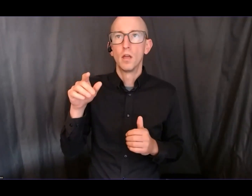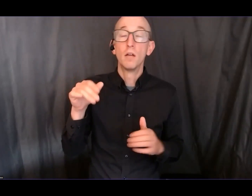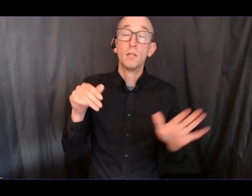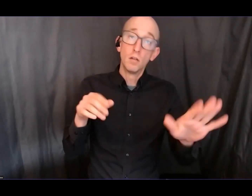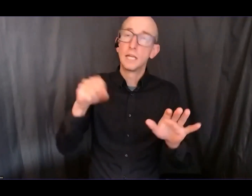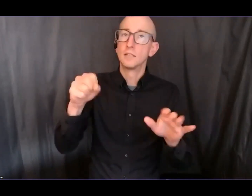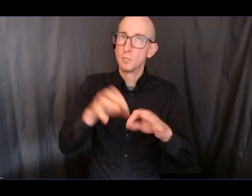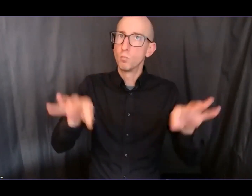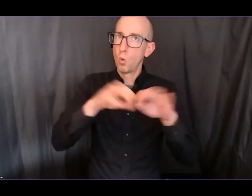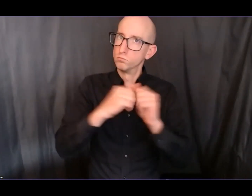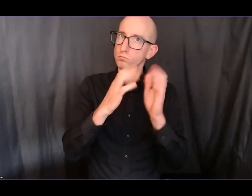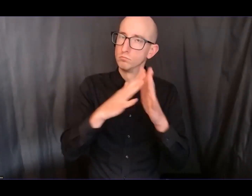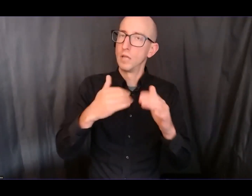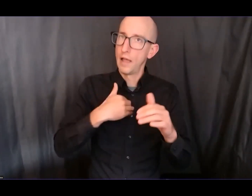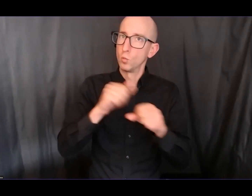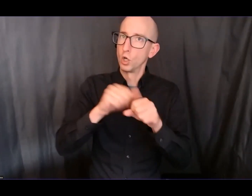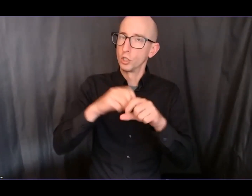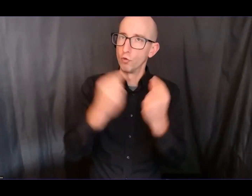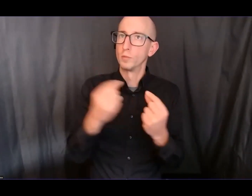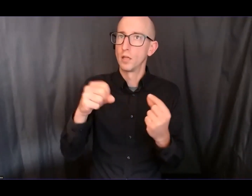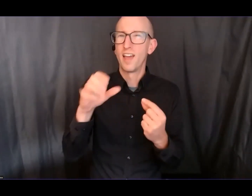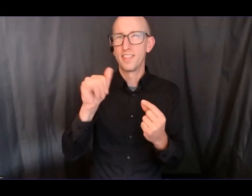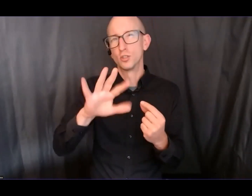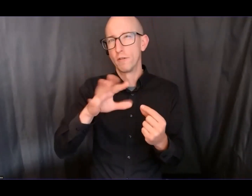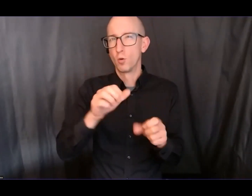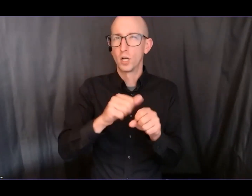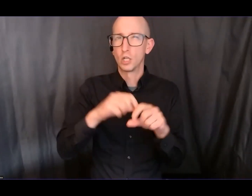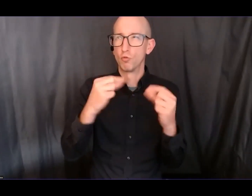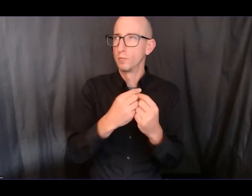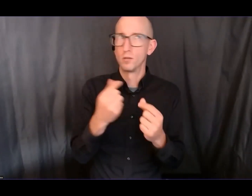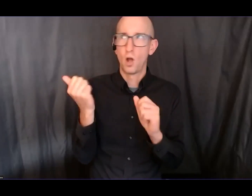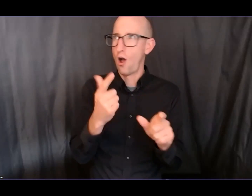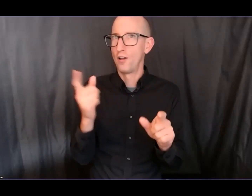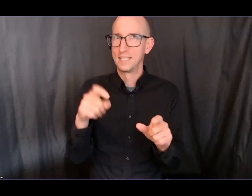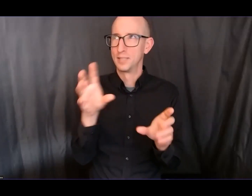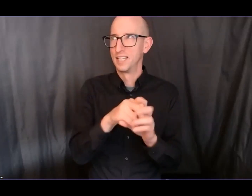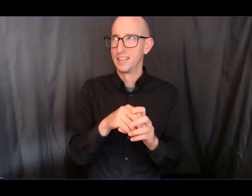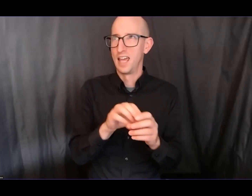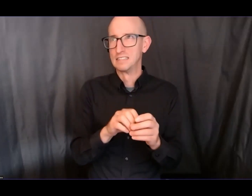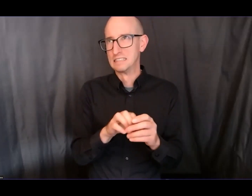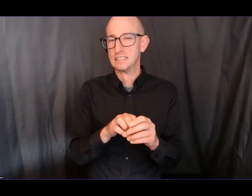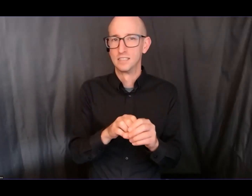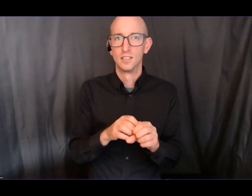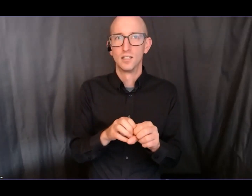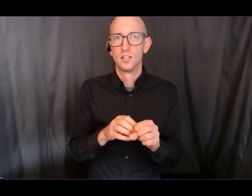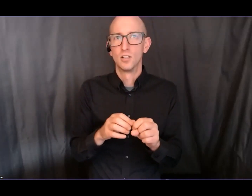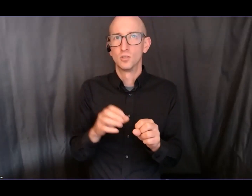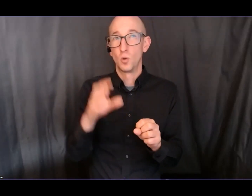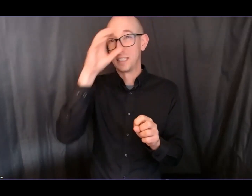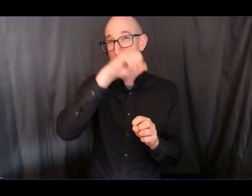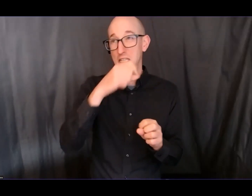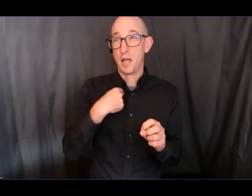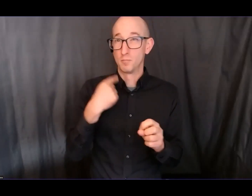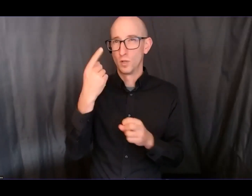group, and I mean, it's sort of a working group that I feel like we all need to be on. And so I guess I'm sort of wondering how you're